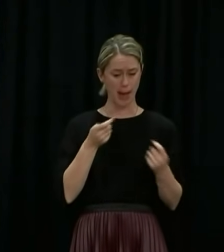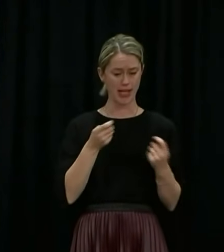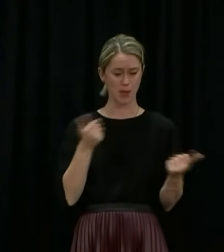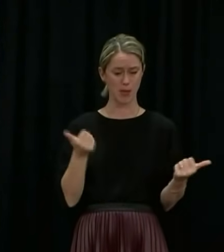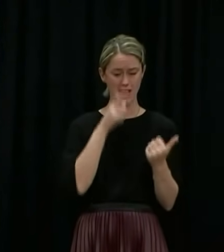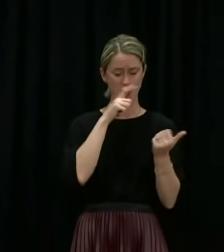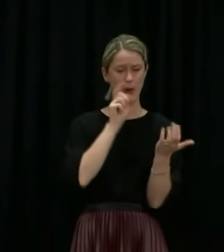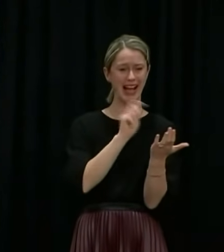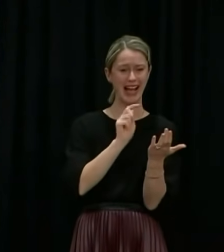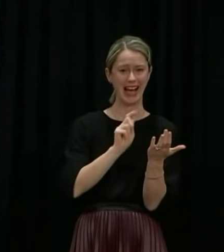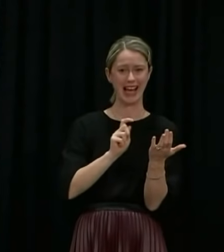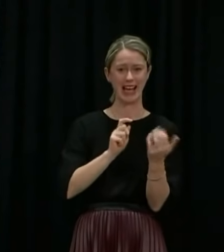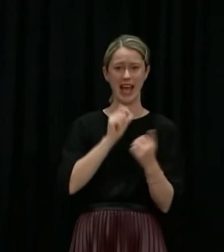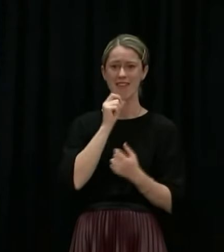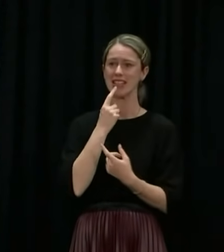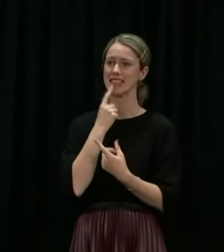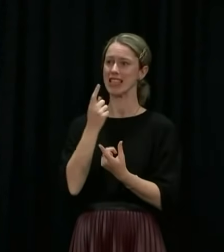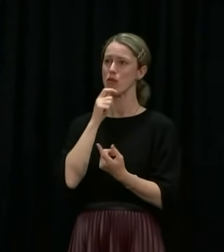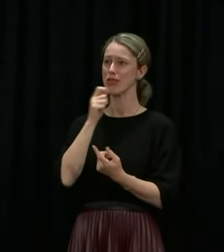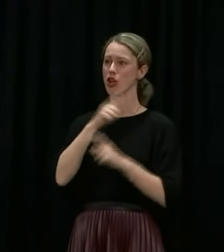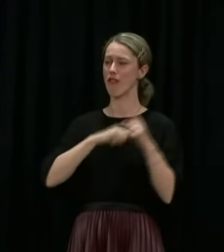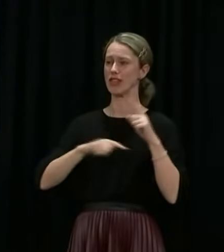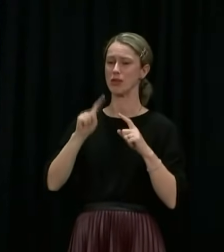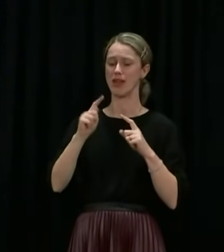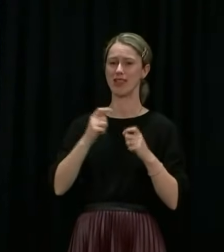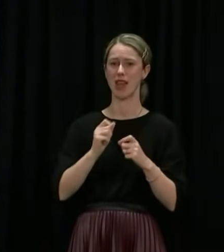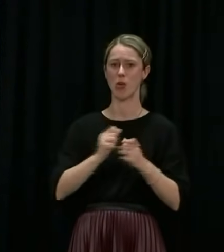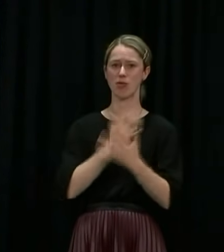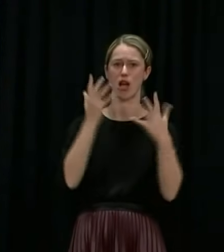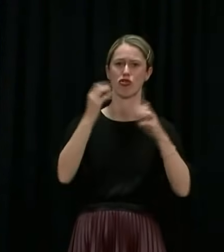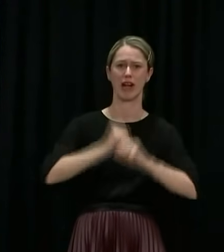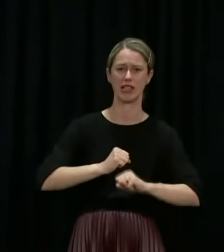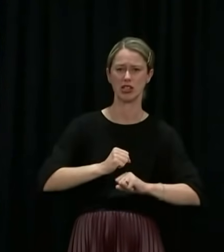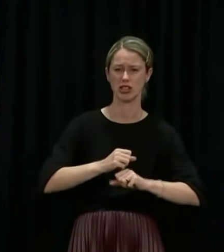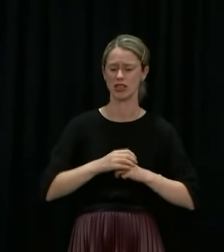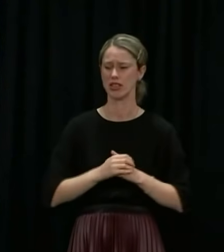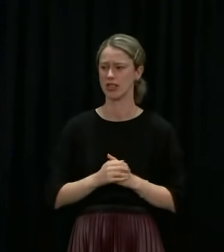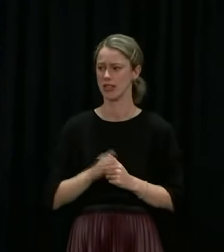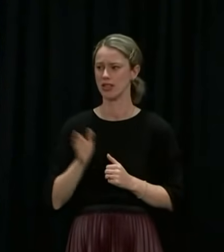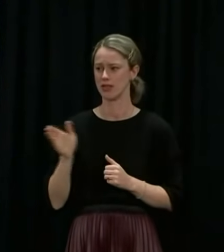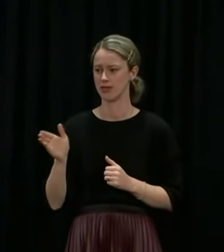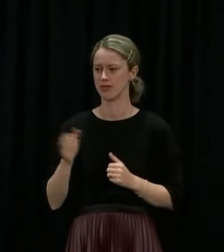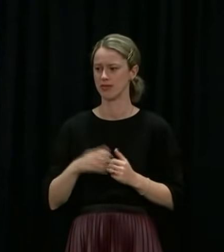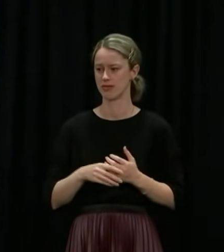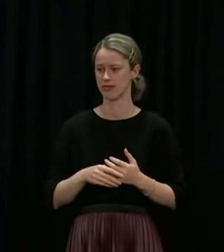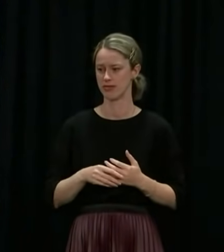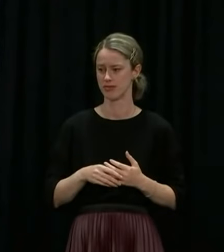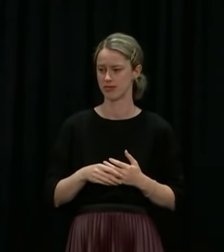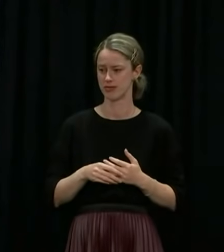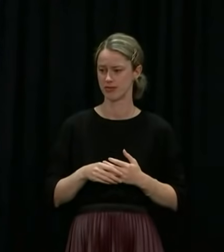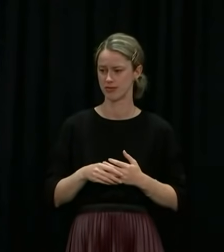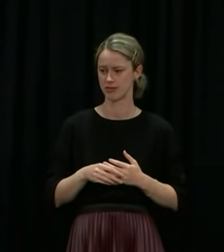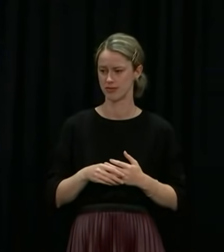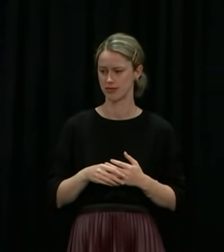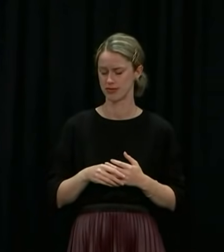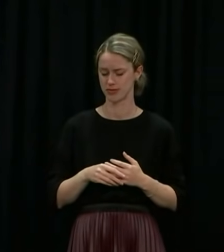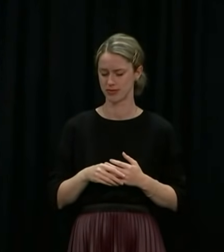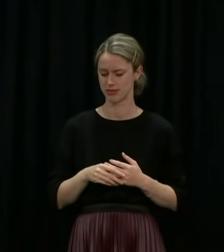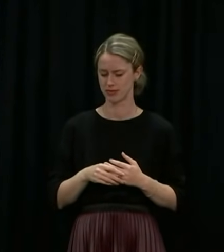big influxes, like when it's mentioned in the press conference and things like that? The feedback that I've had so far is that there